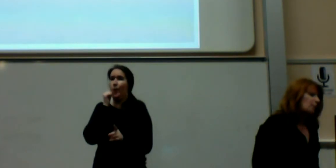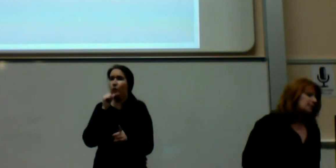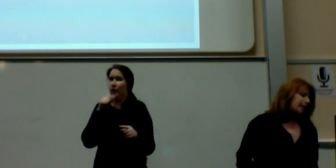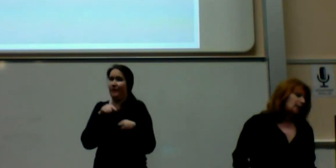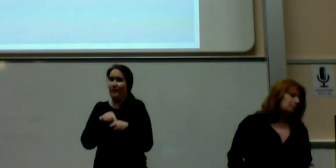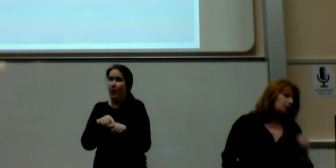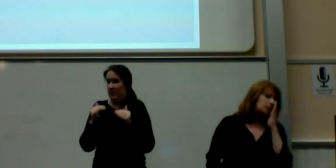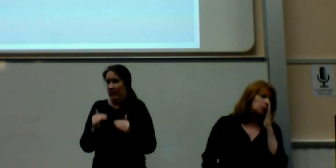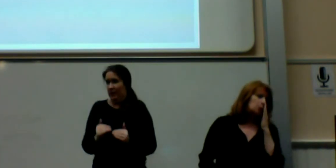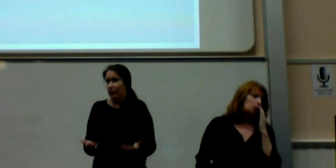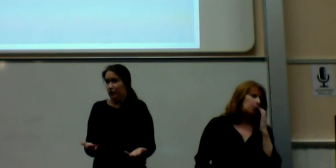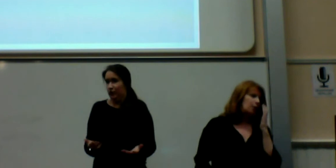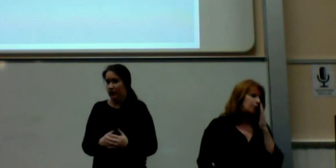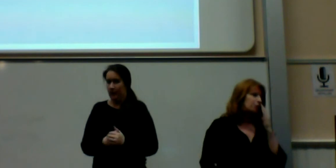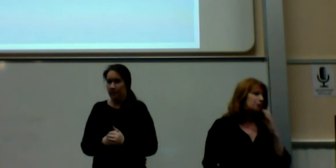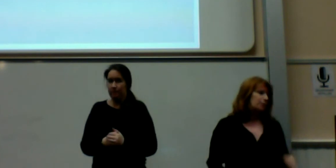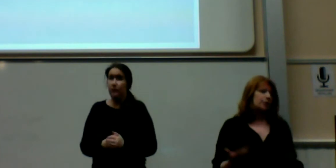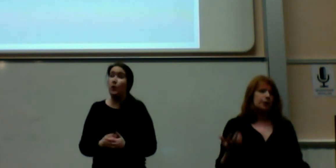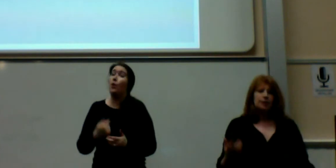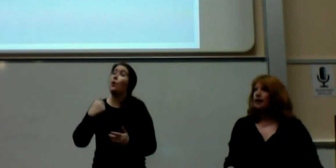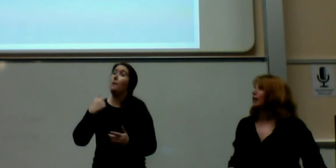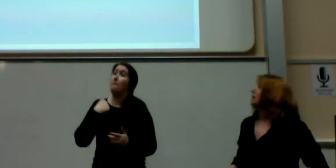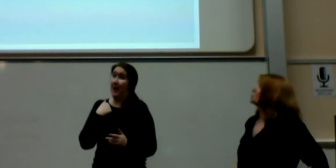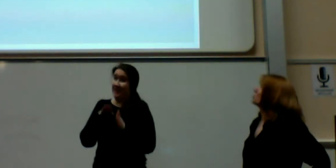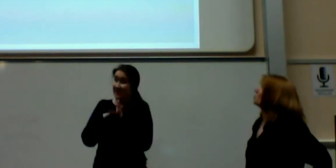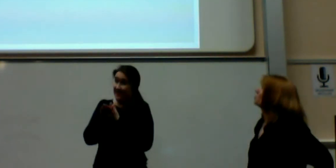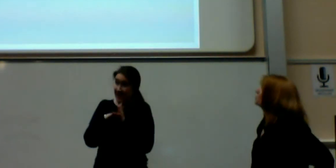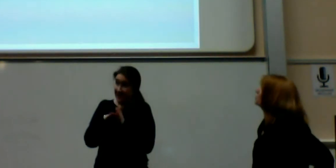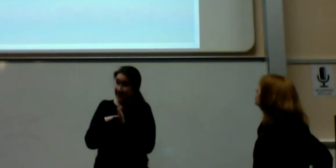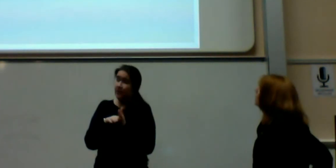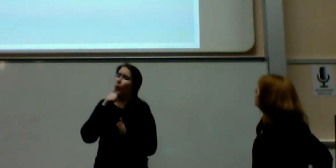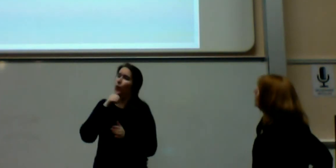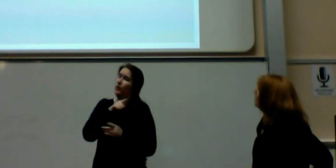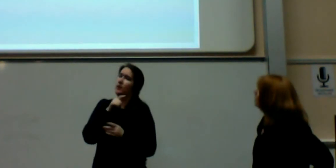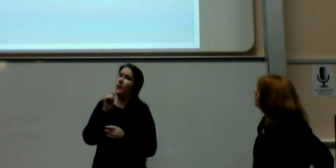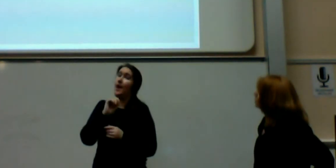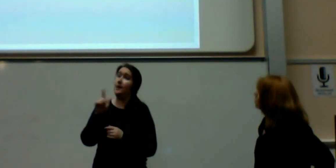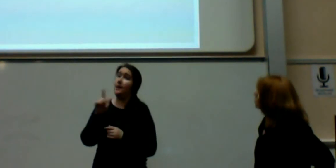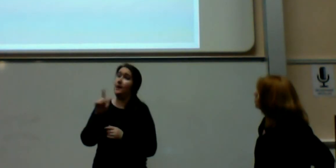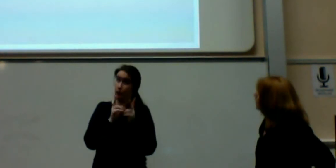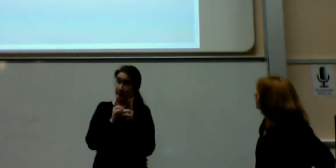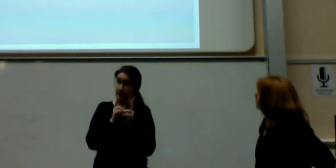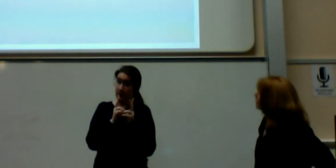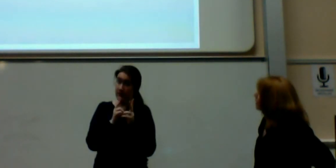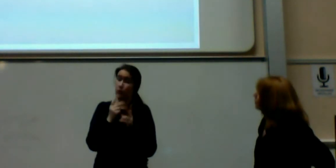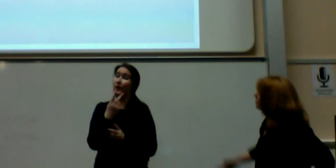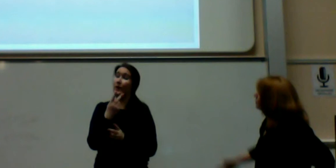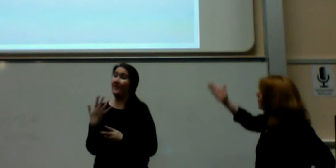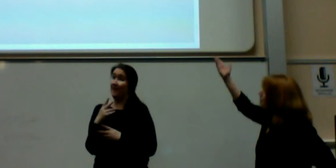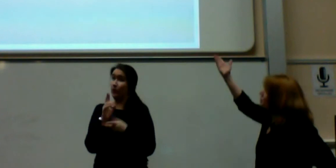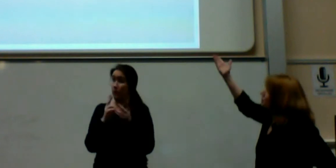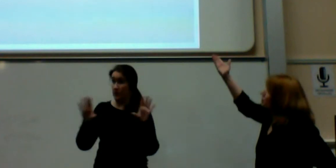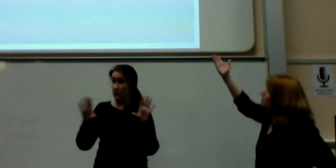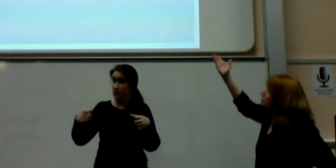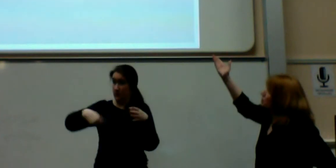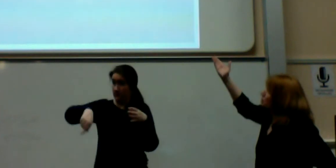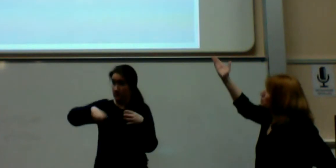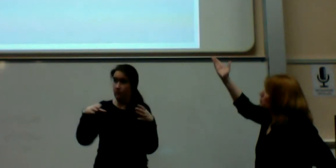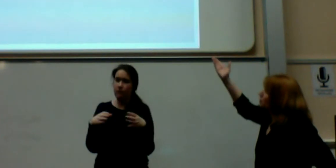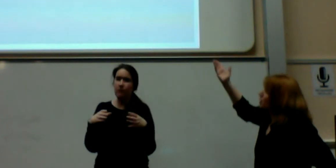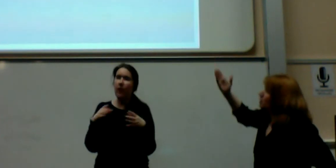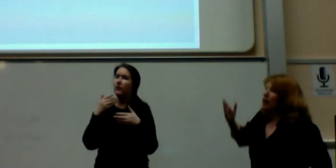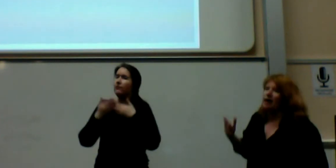So my sample is a group of American Sign Language interpreters. There were 25 altogether. These are here